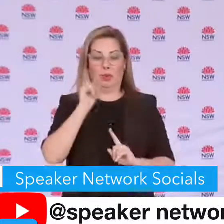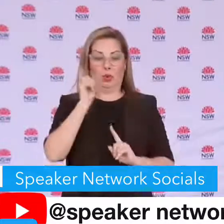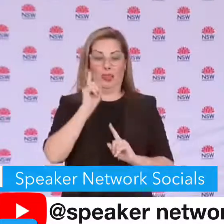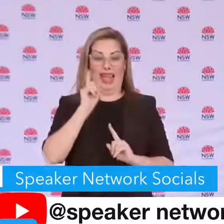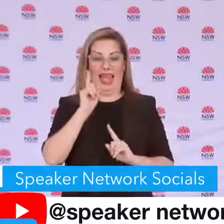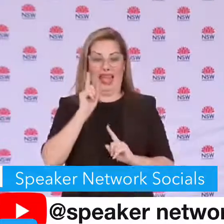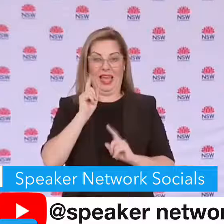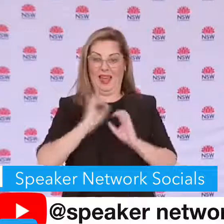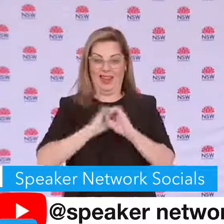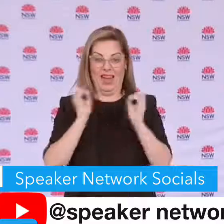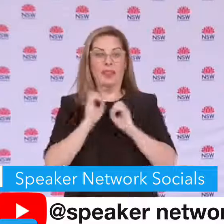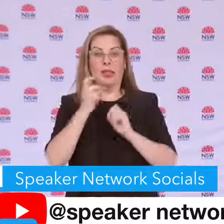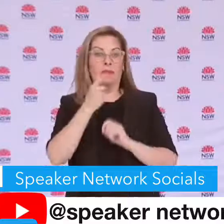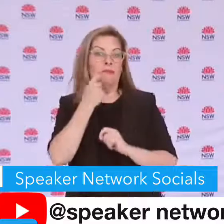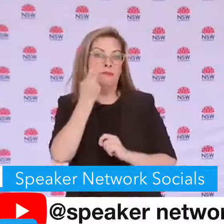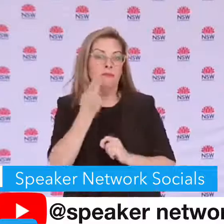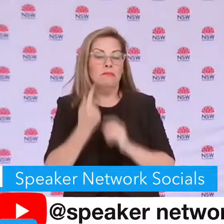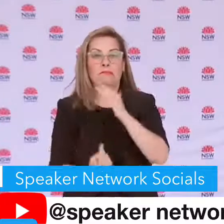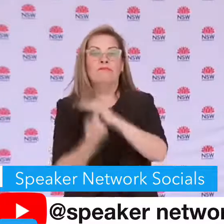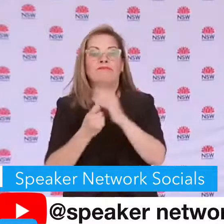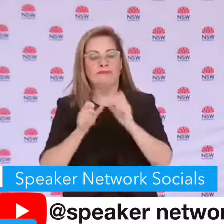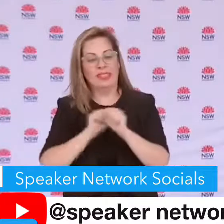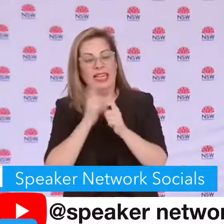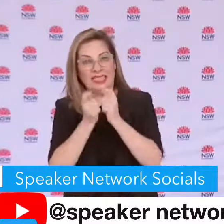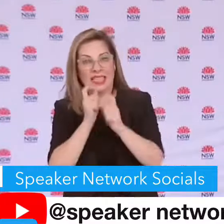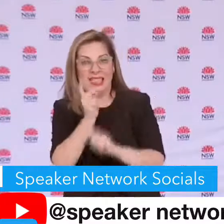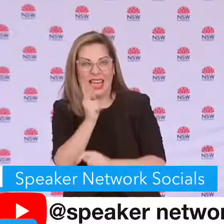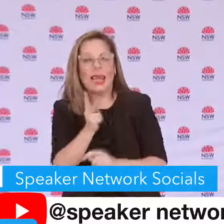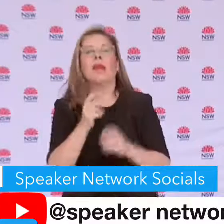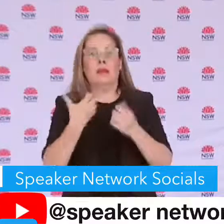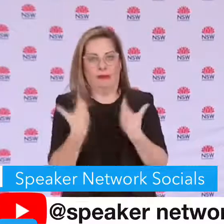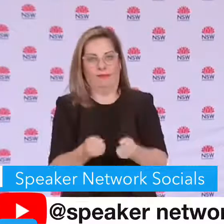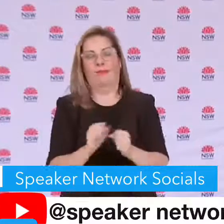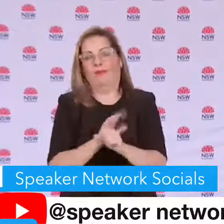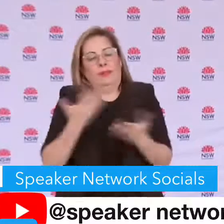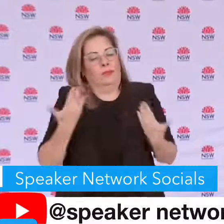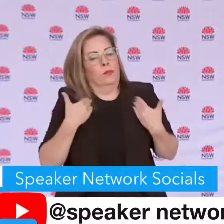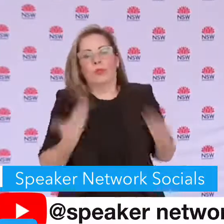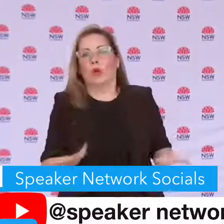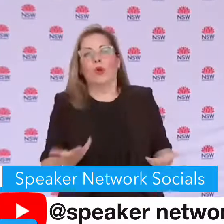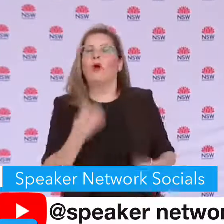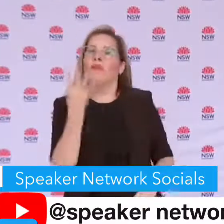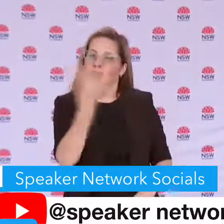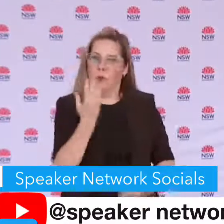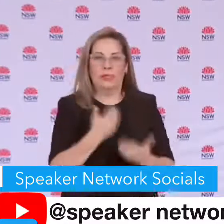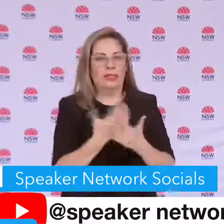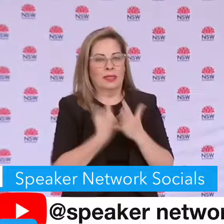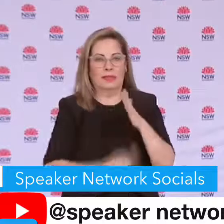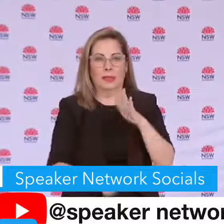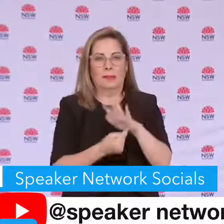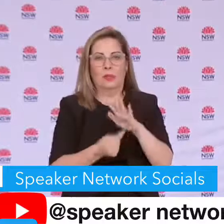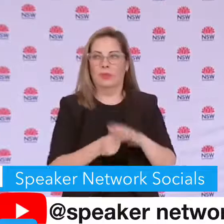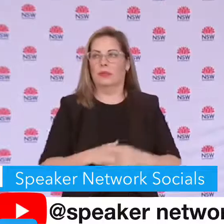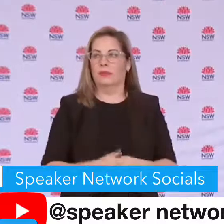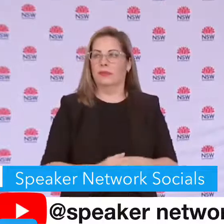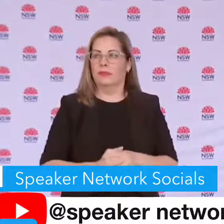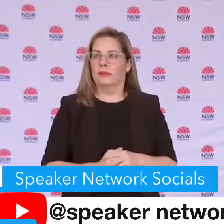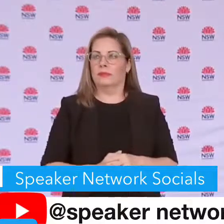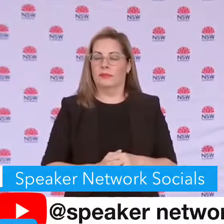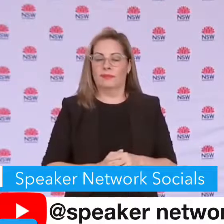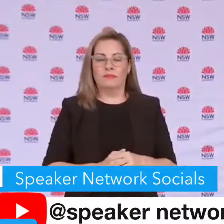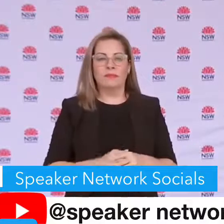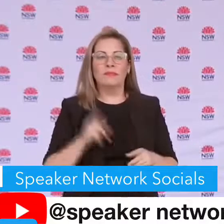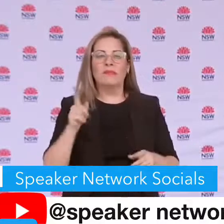masks, you say you're happy with the way the community has responded. Public transport, sitting at checks. Well, there's been an increase, but people aren't